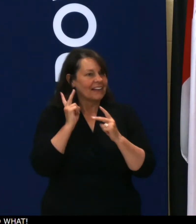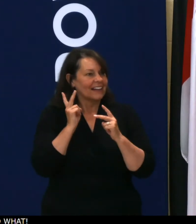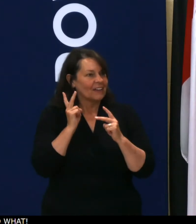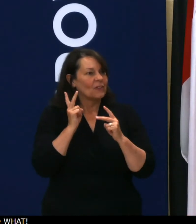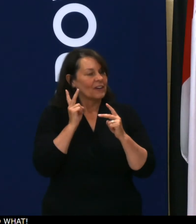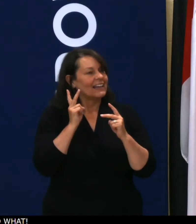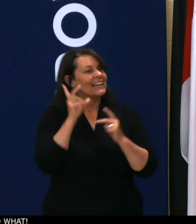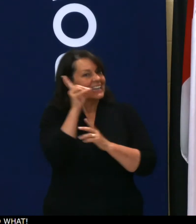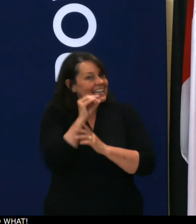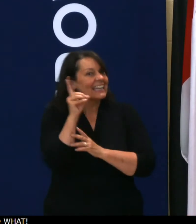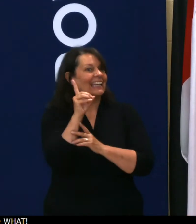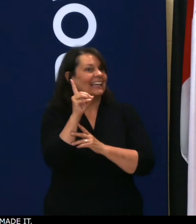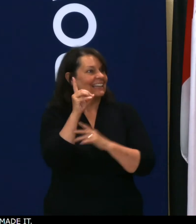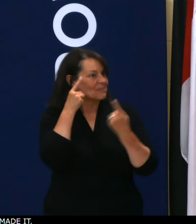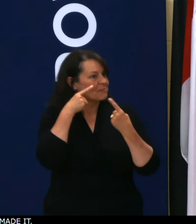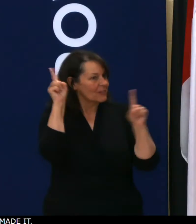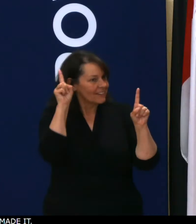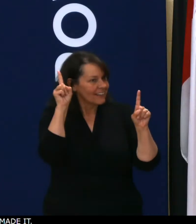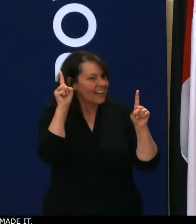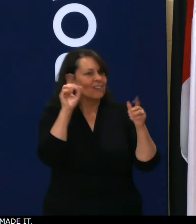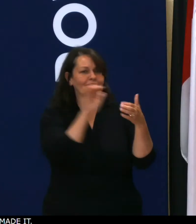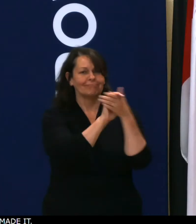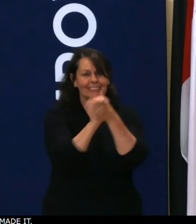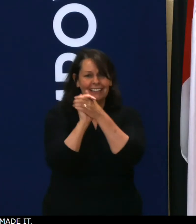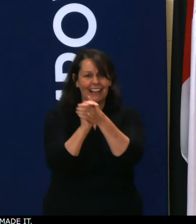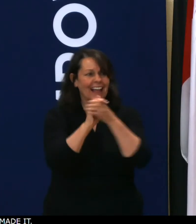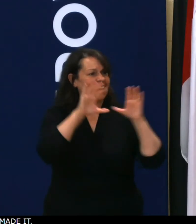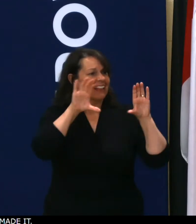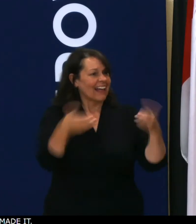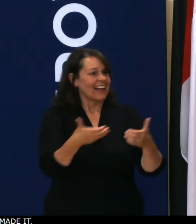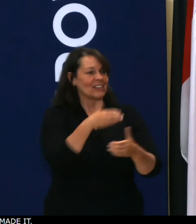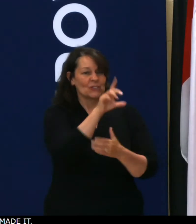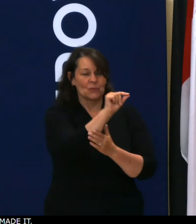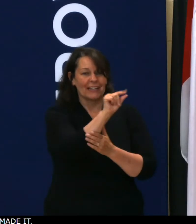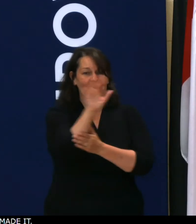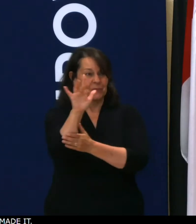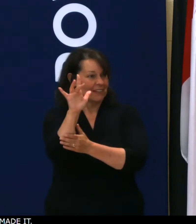it. Congratulations, class of 2025.